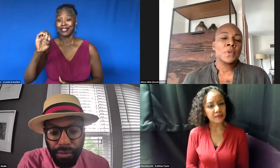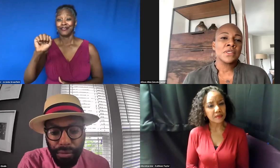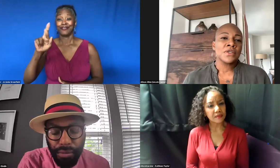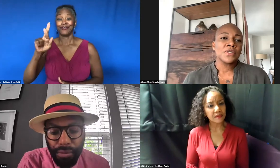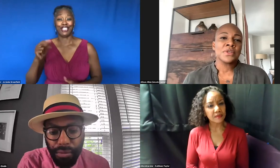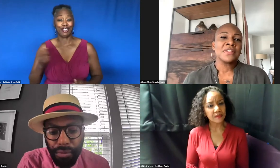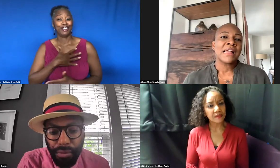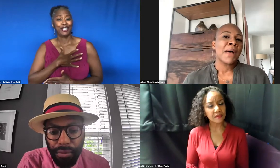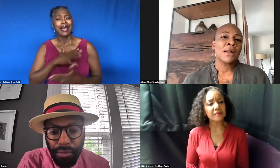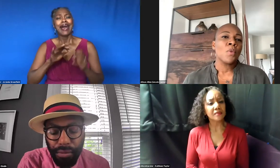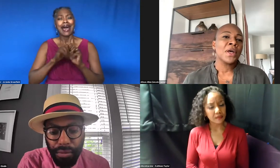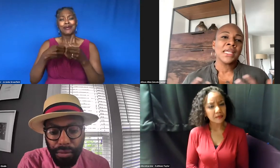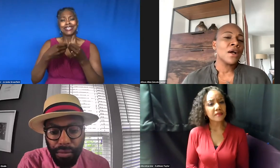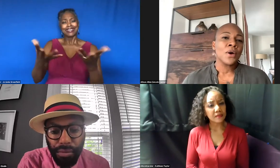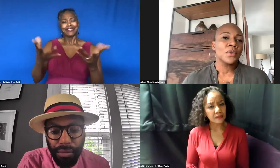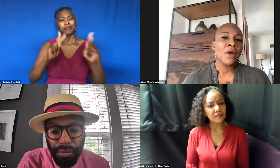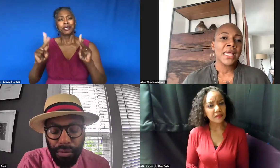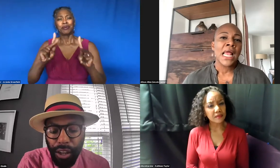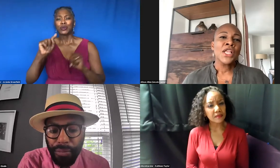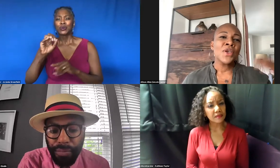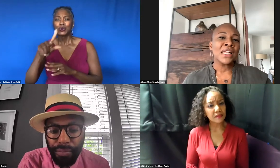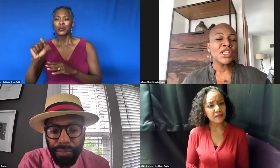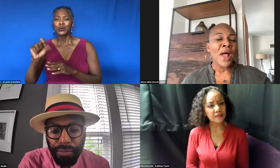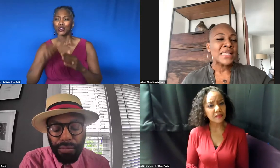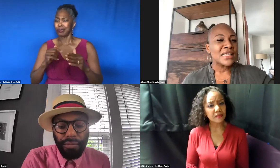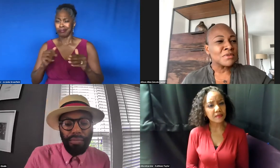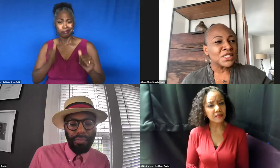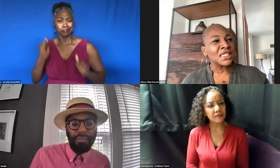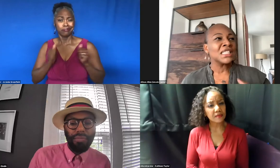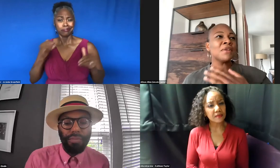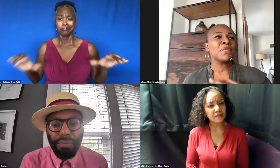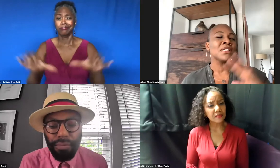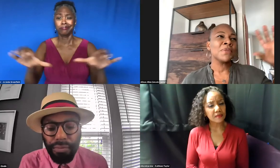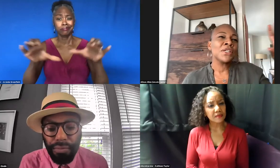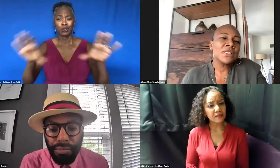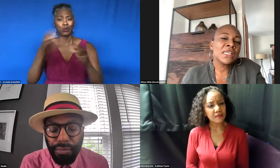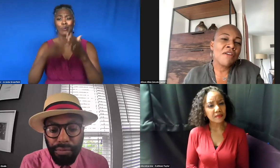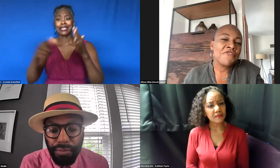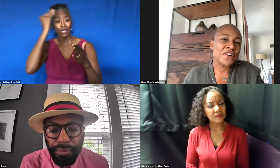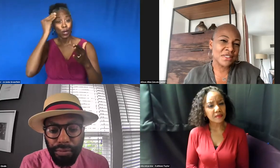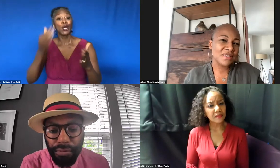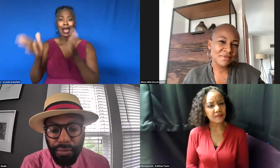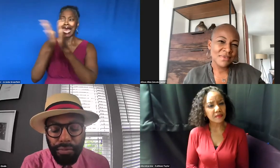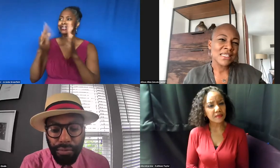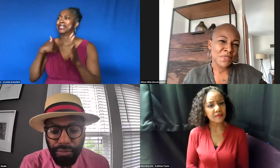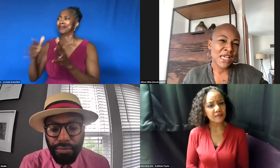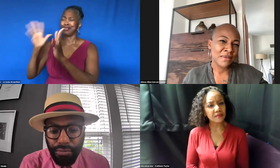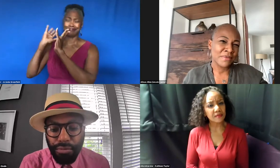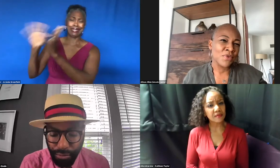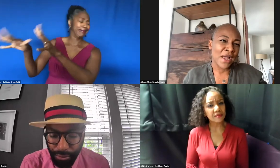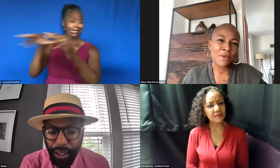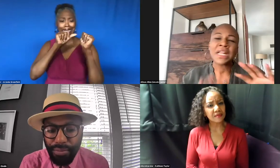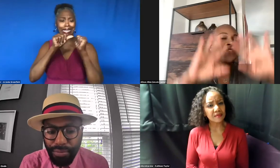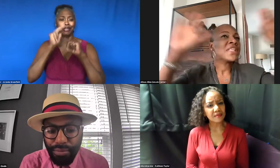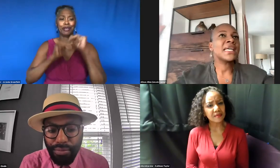the tools to sort of step out on what they know, right? You're asking them to leave the building, but there's comfort